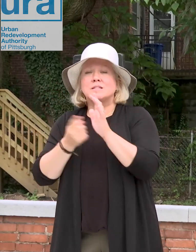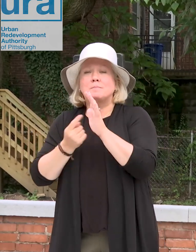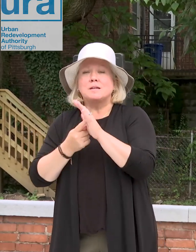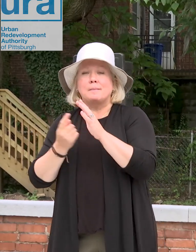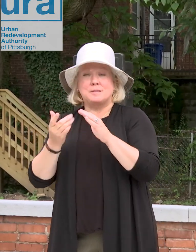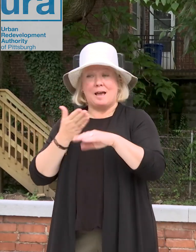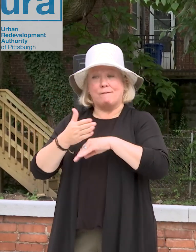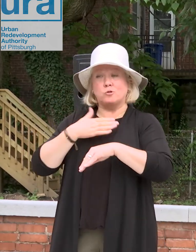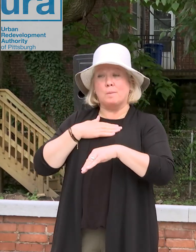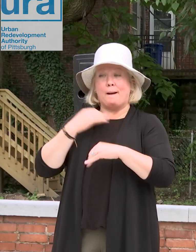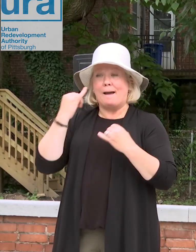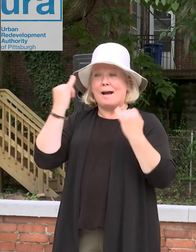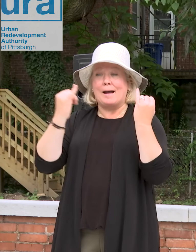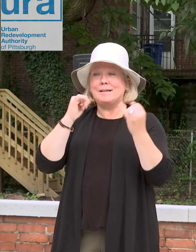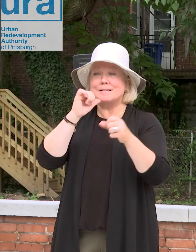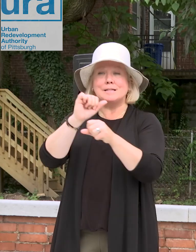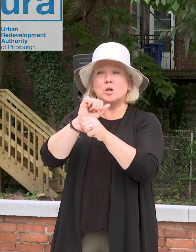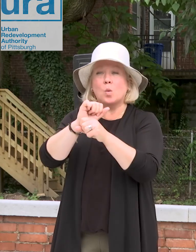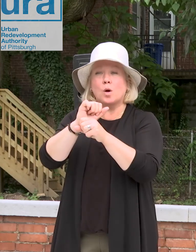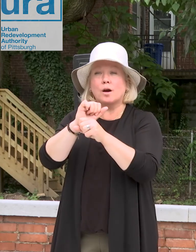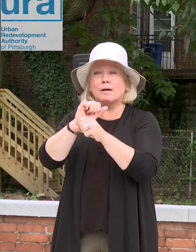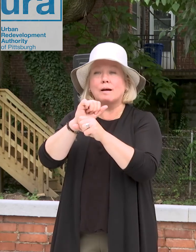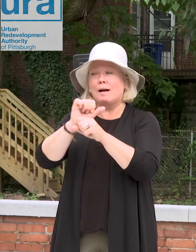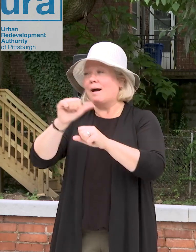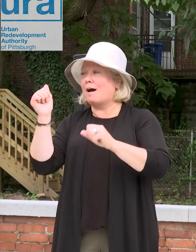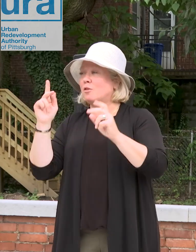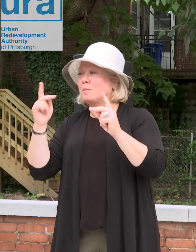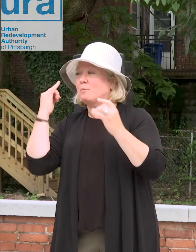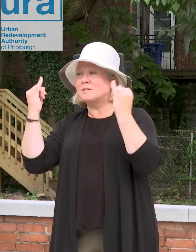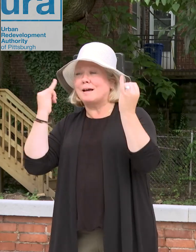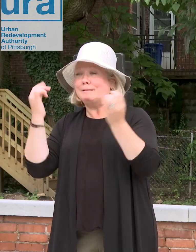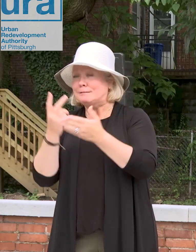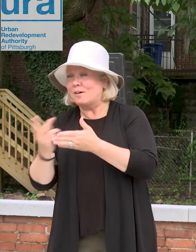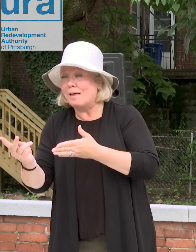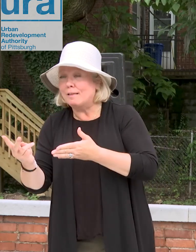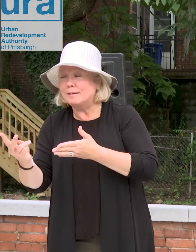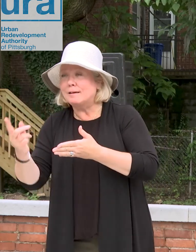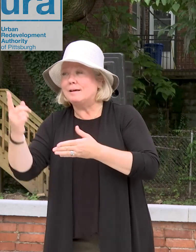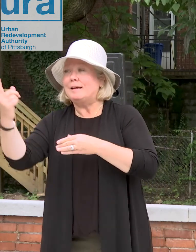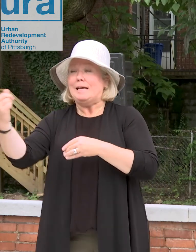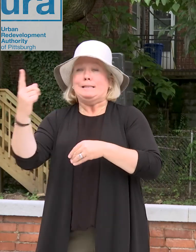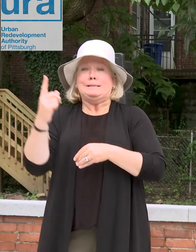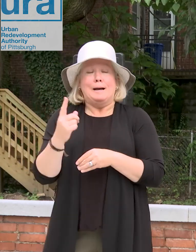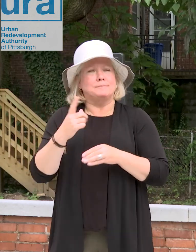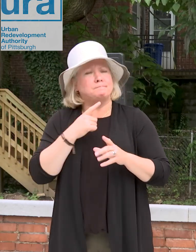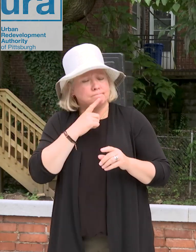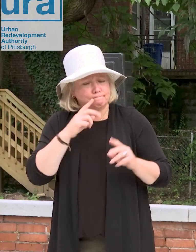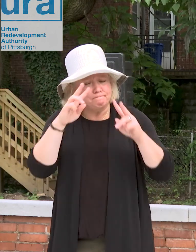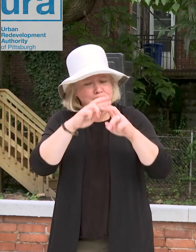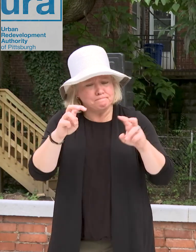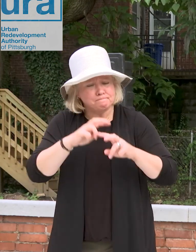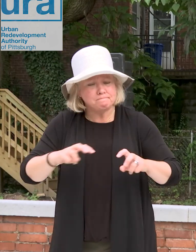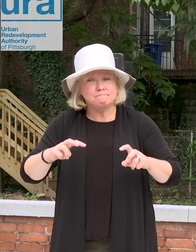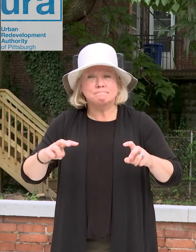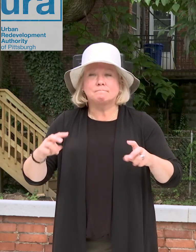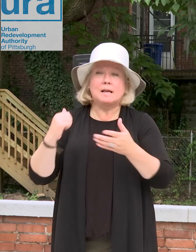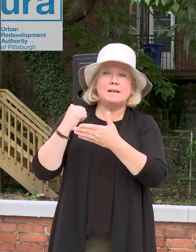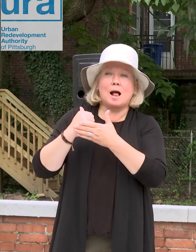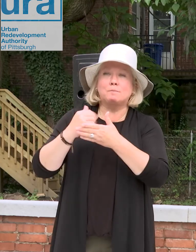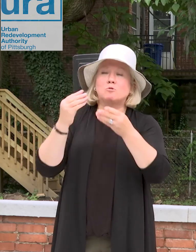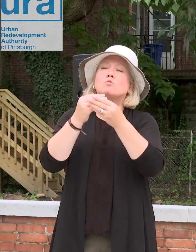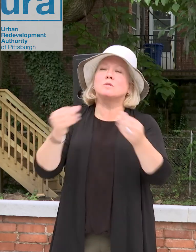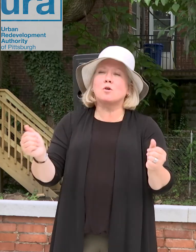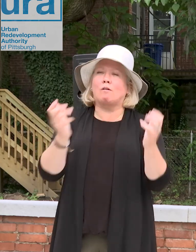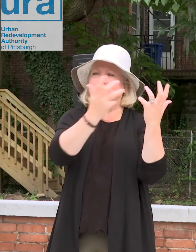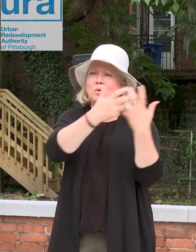my ideas may not have worked or other people's ideas may have not worked, and said, well, here's how we can solve this and really move this forward. So I really want to thank you for the